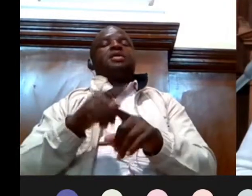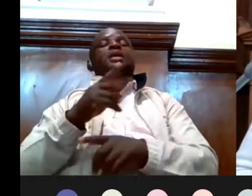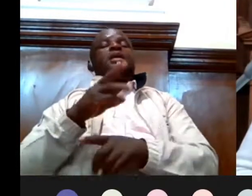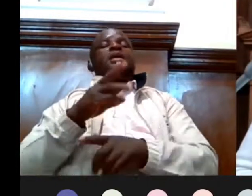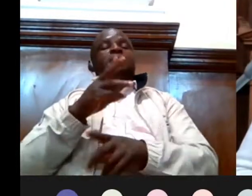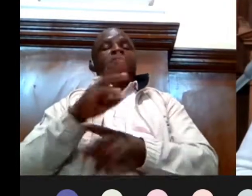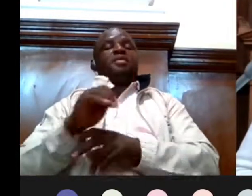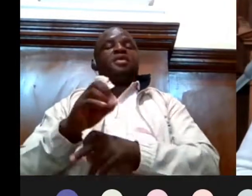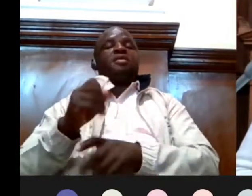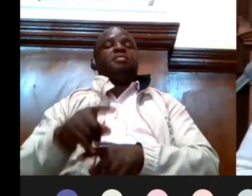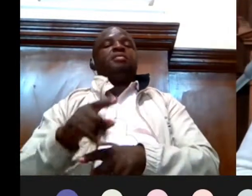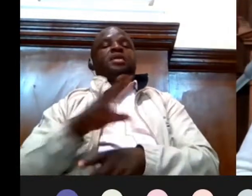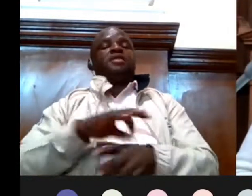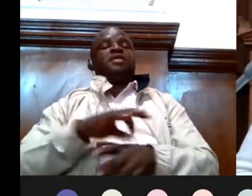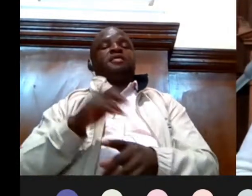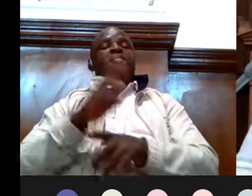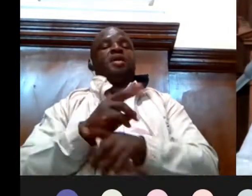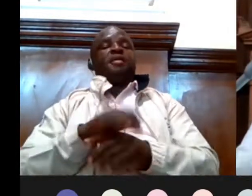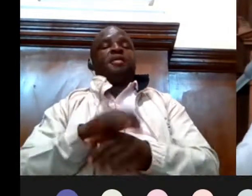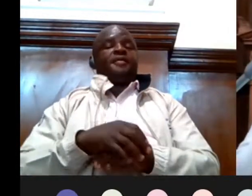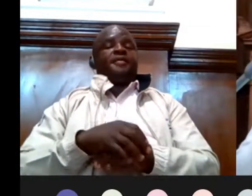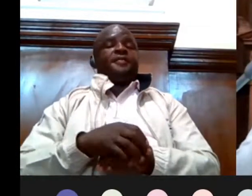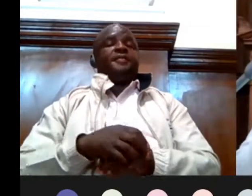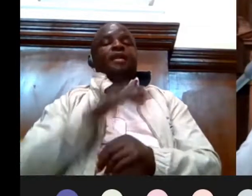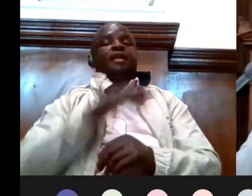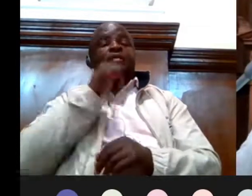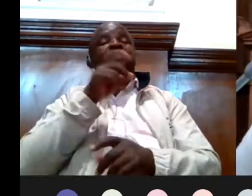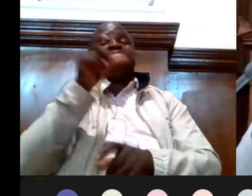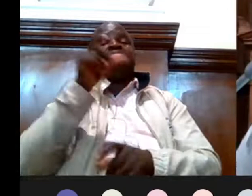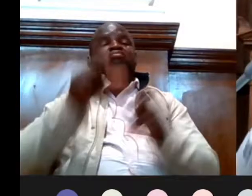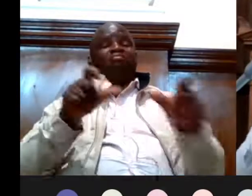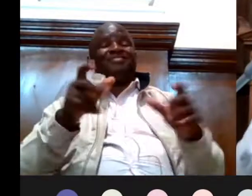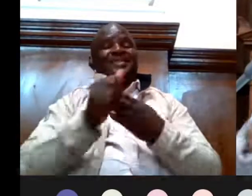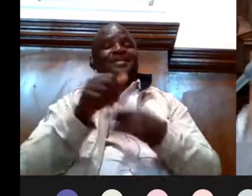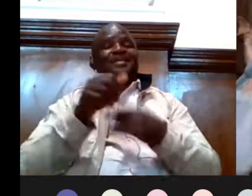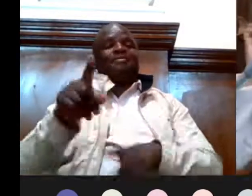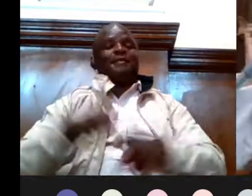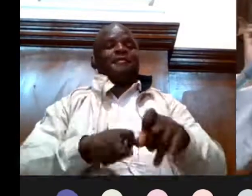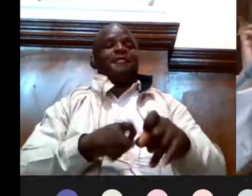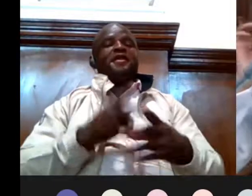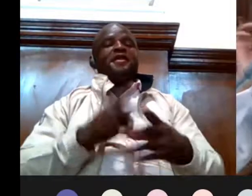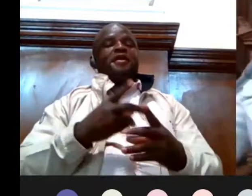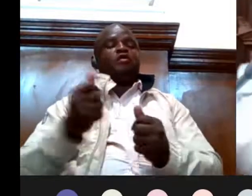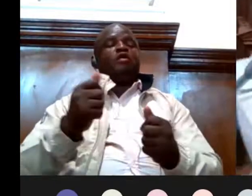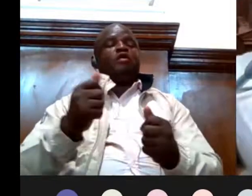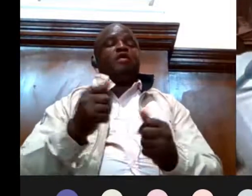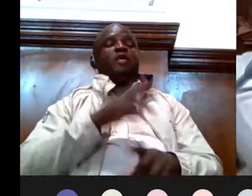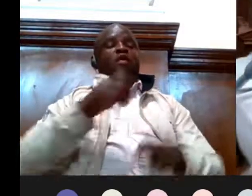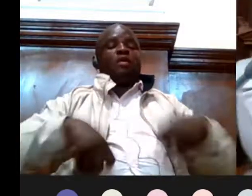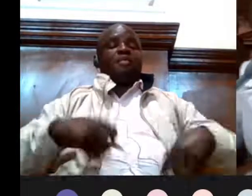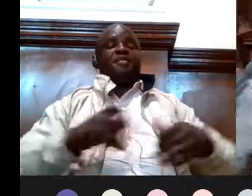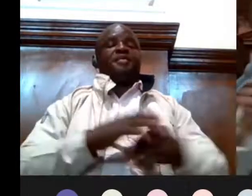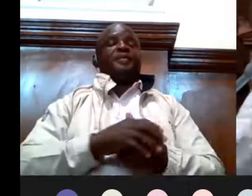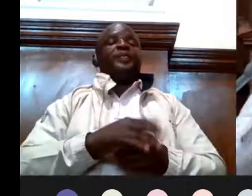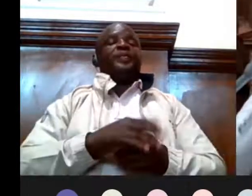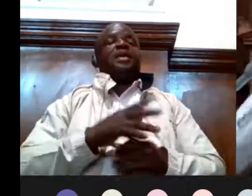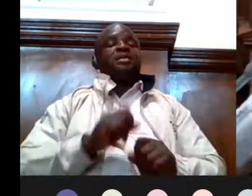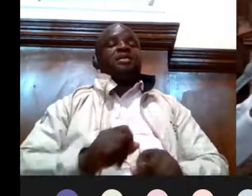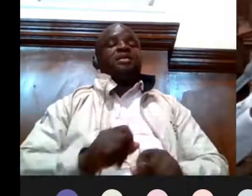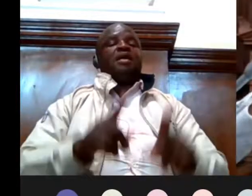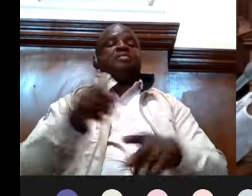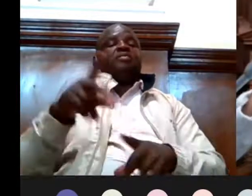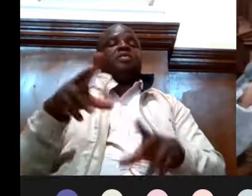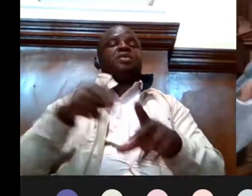executive. No wonder these municipal leaders are unable to curb corruption. It is they themselves who are